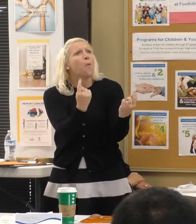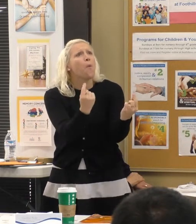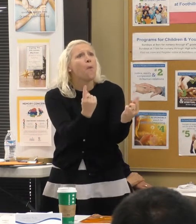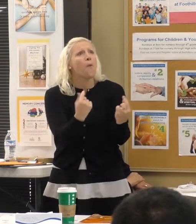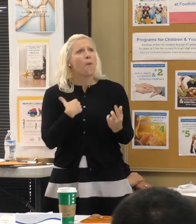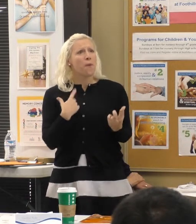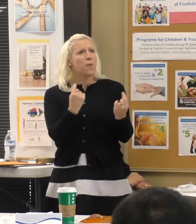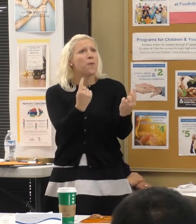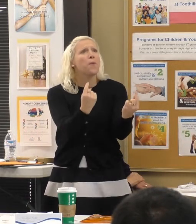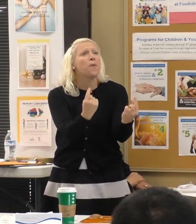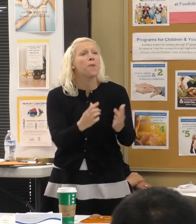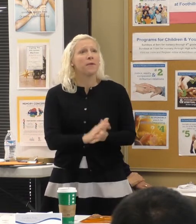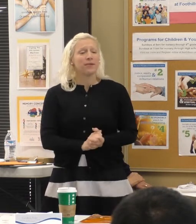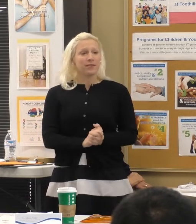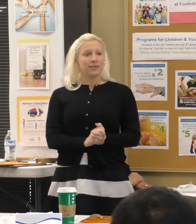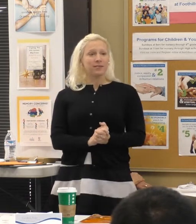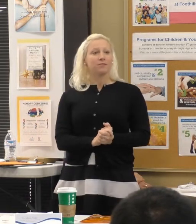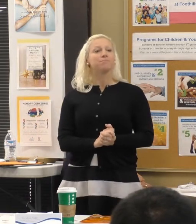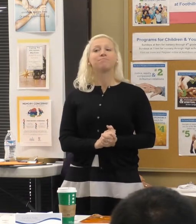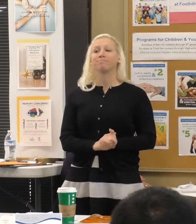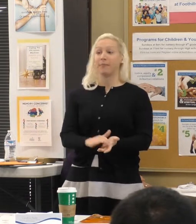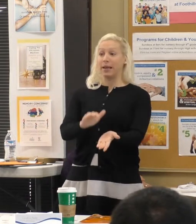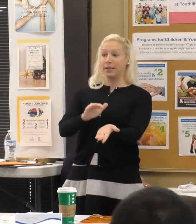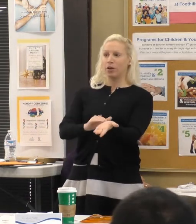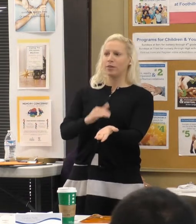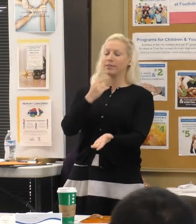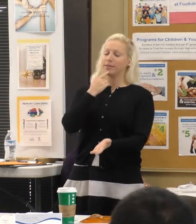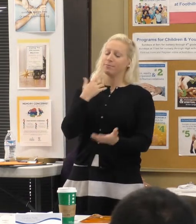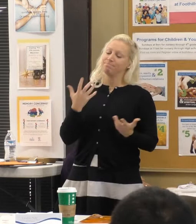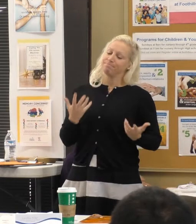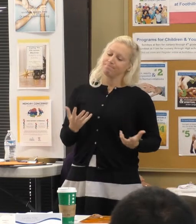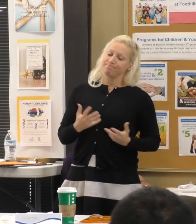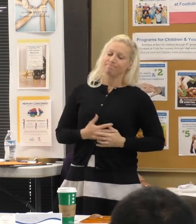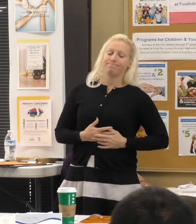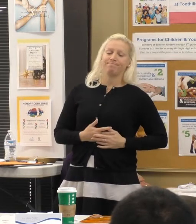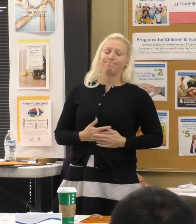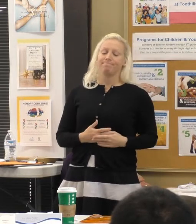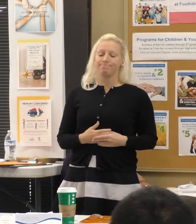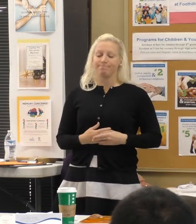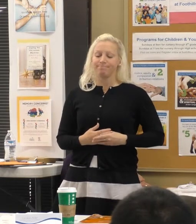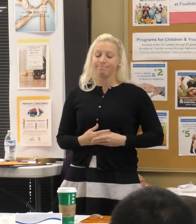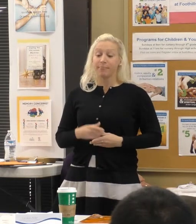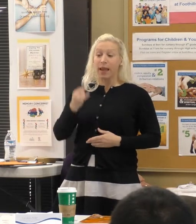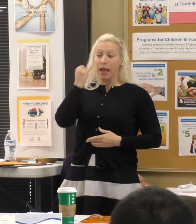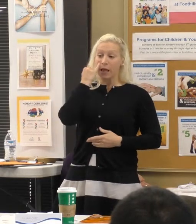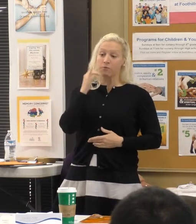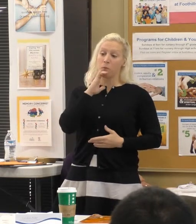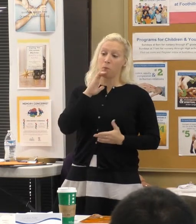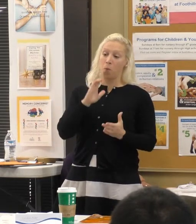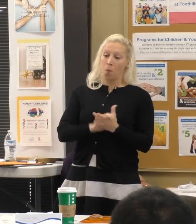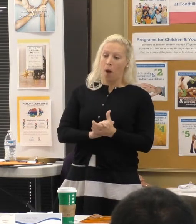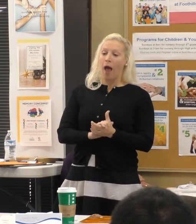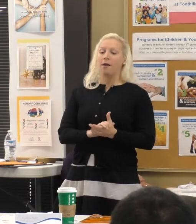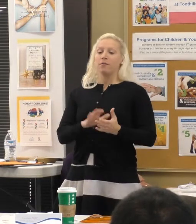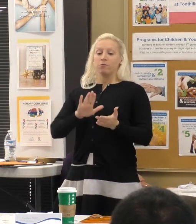want to live. What happened? What am I going to do? And the doctor says, well,